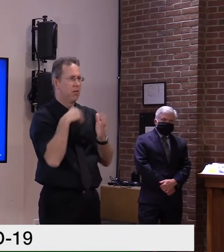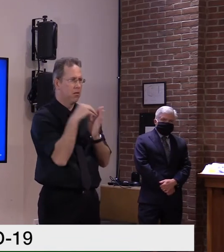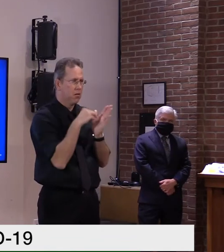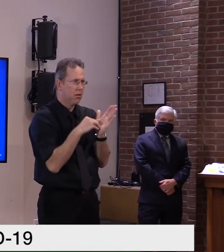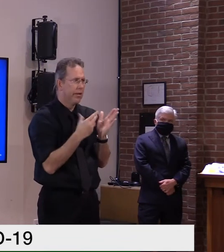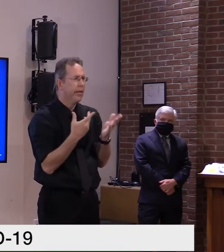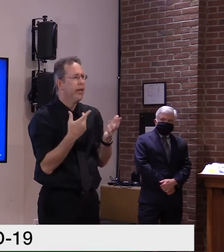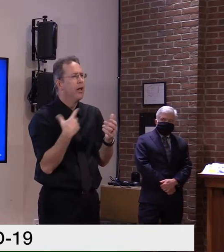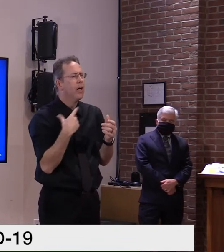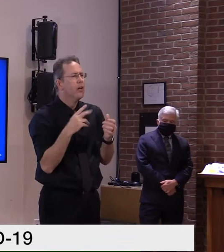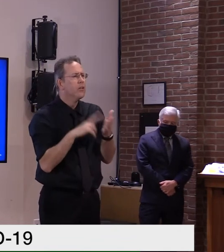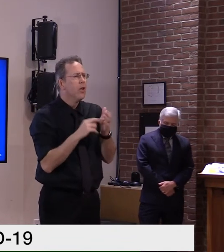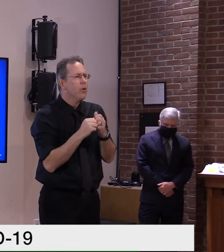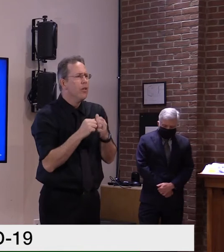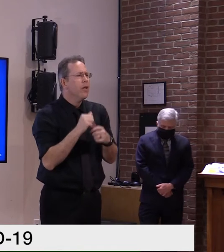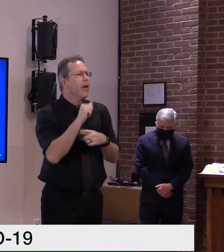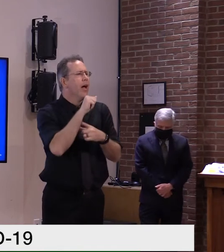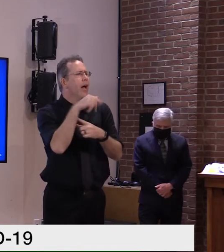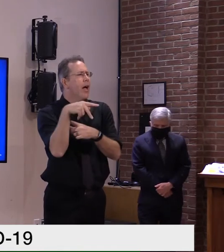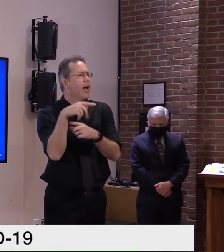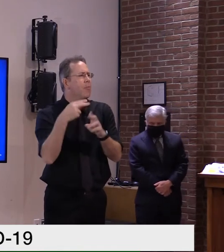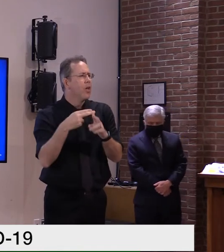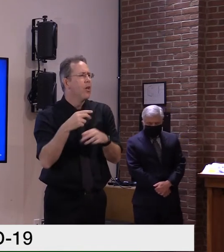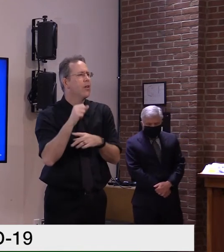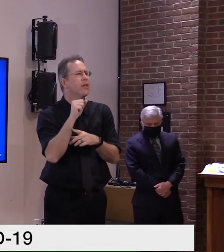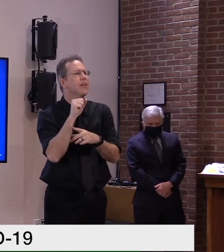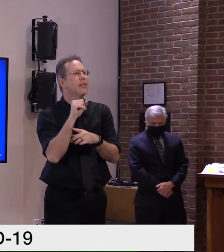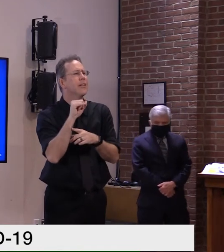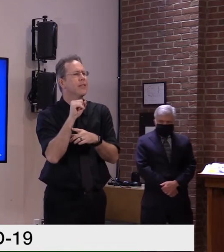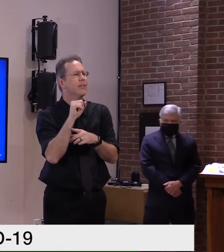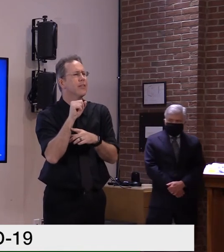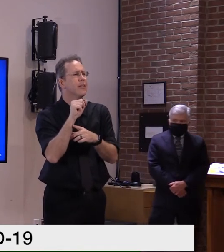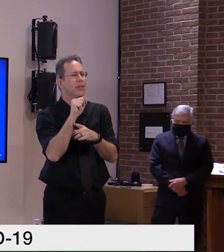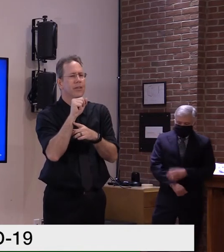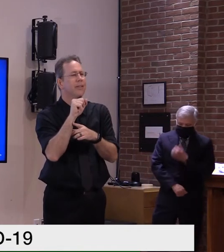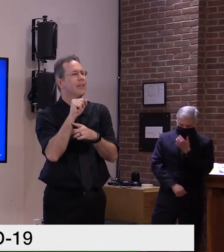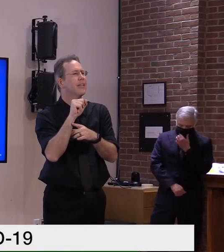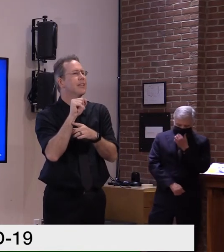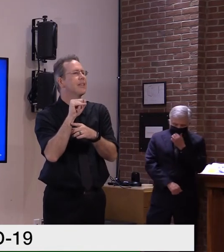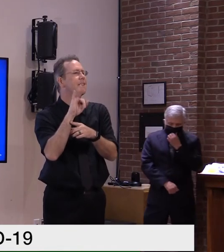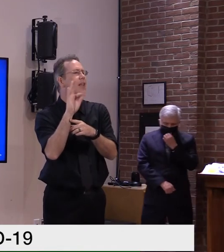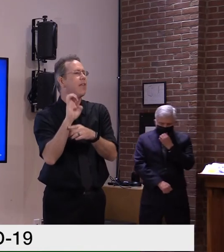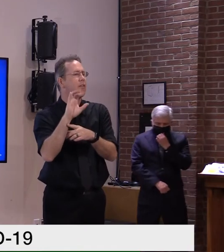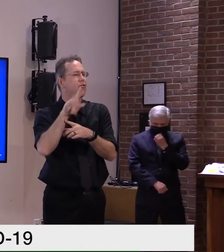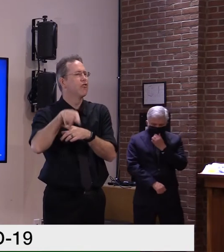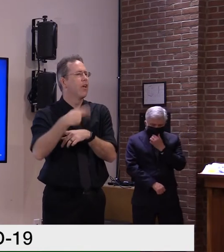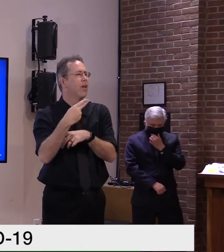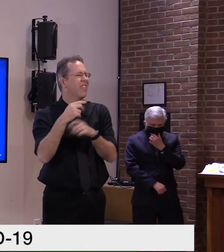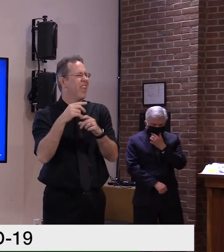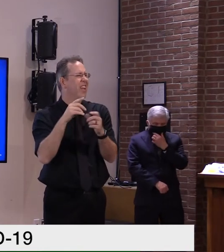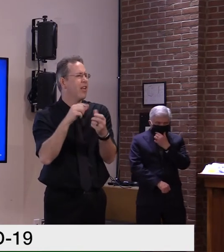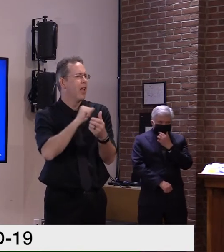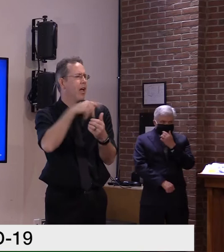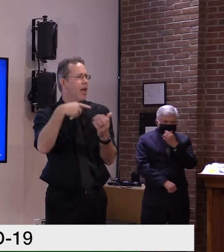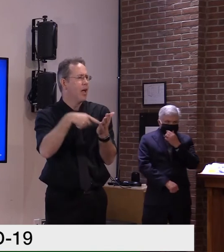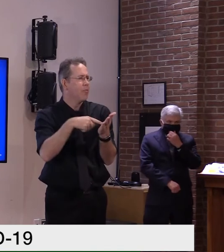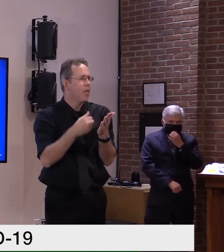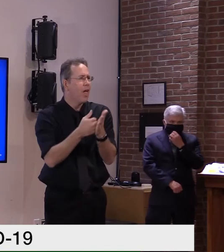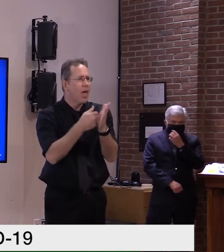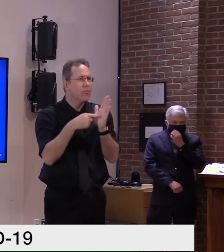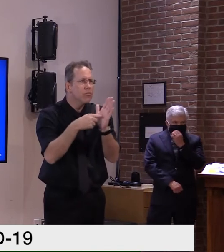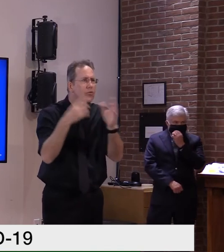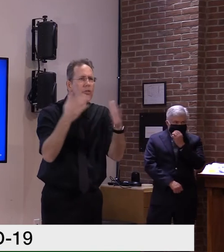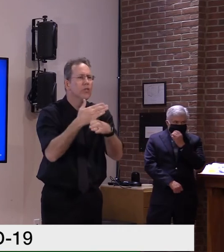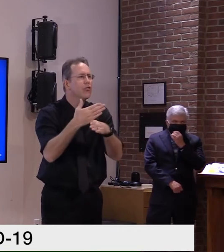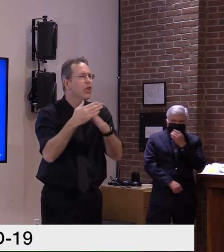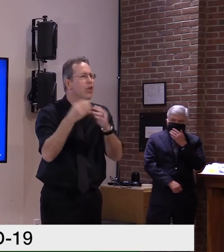is providing this information free to governments and academic institutions during the pandemic. So it's very useful information for us. You have to have the